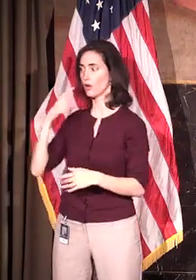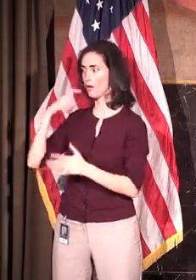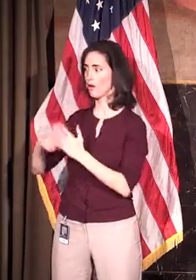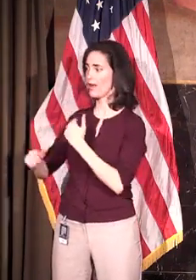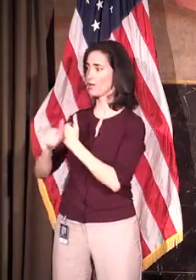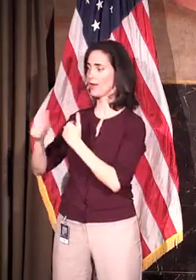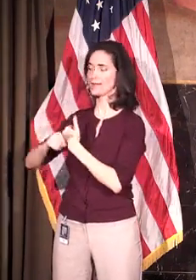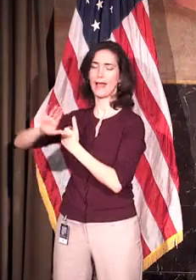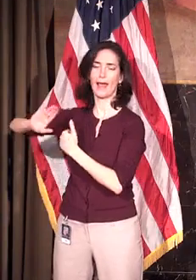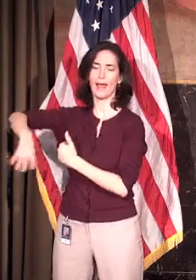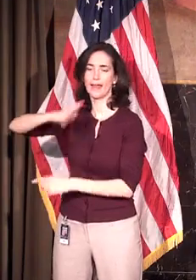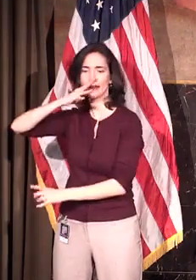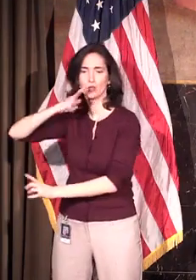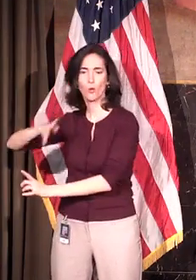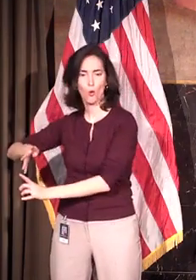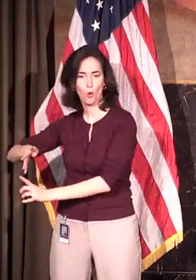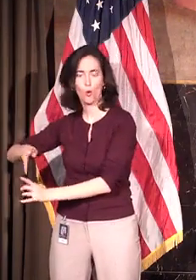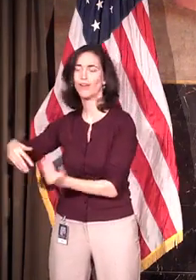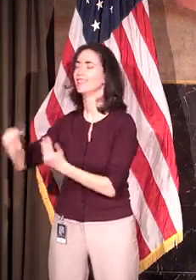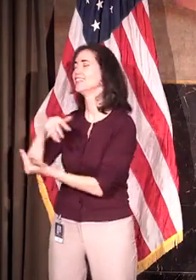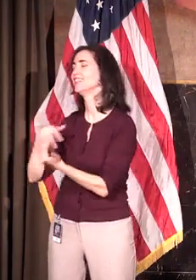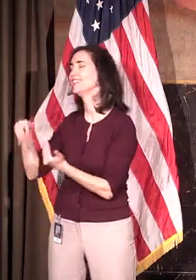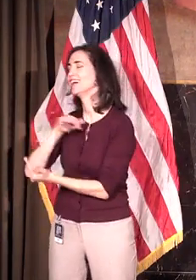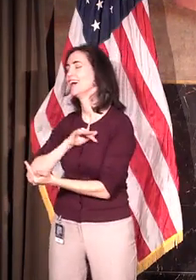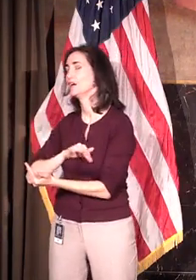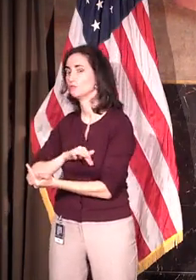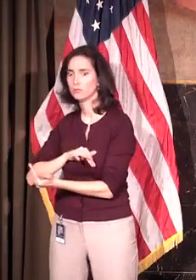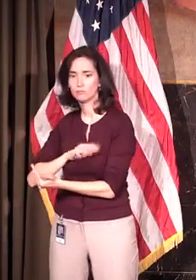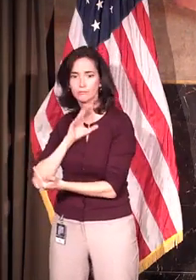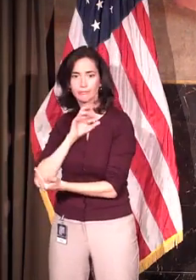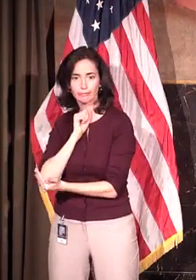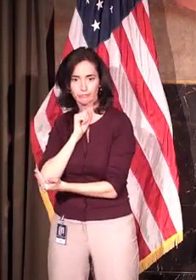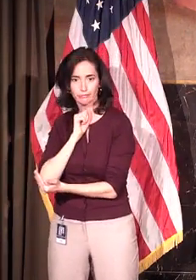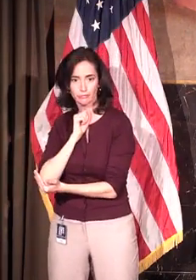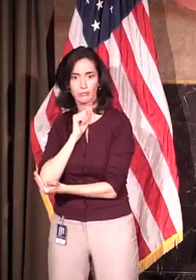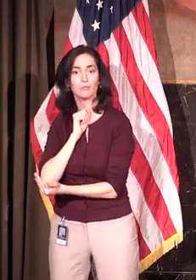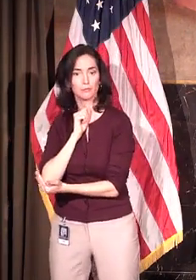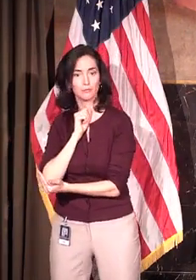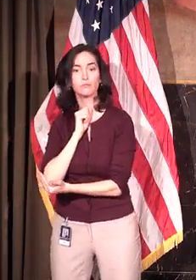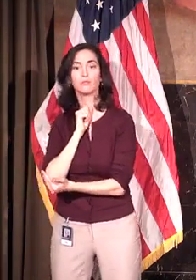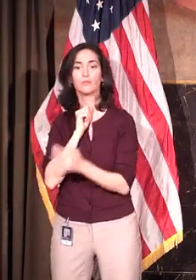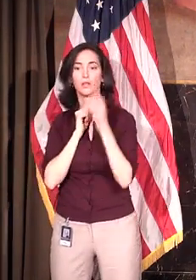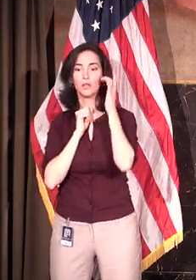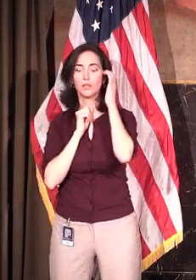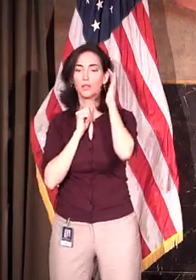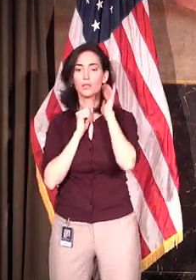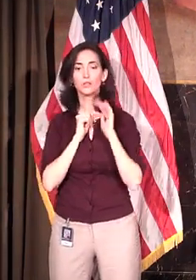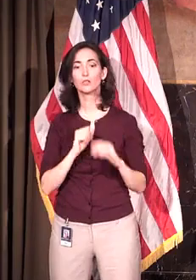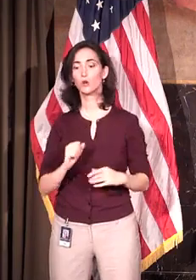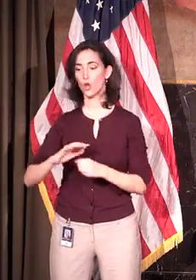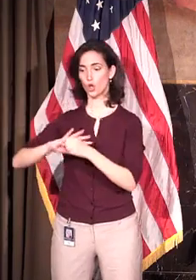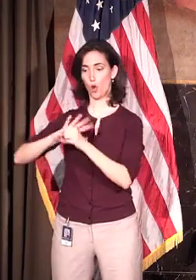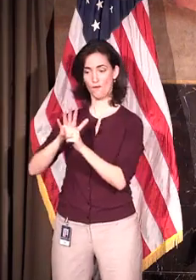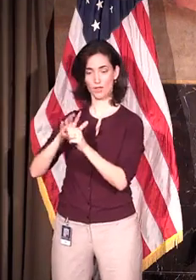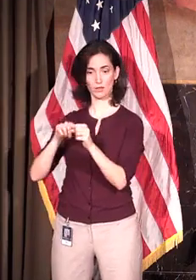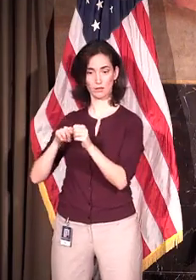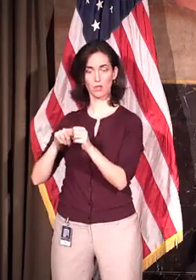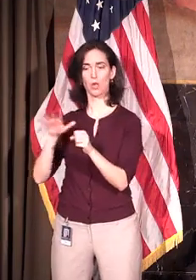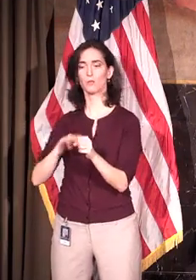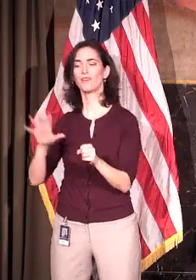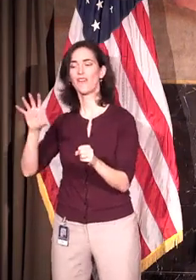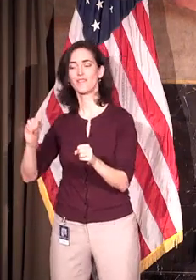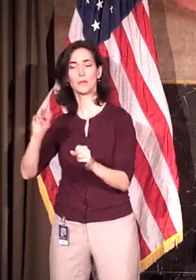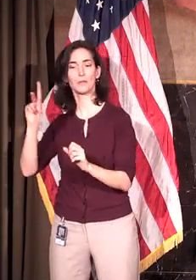that setting as it is elsewhere. Remember, up to is about 50% of people infected with COVID are going to have no symptoms,